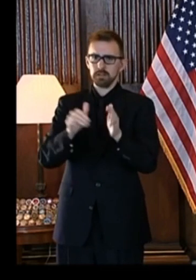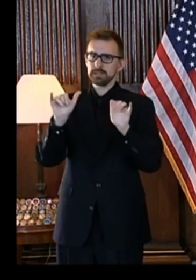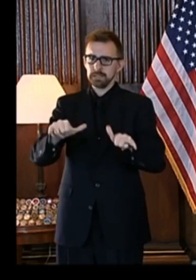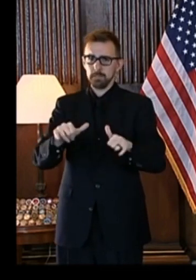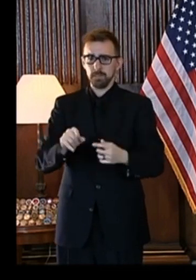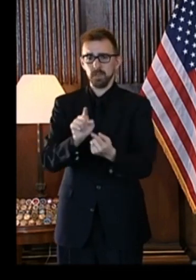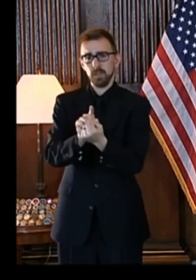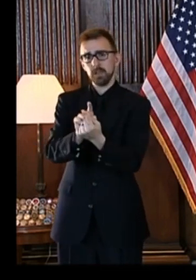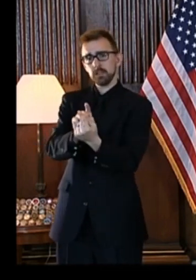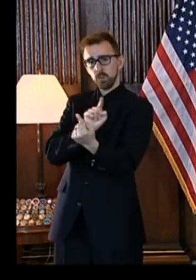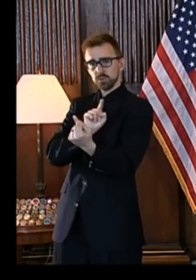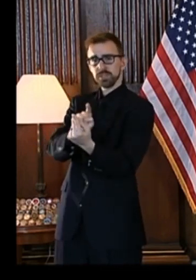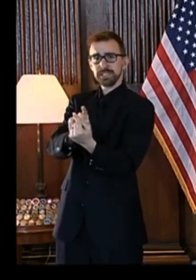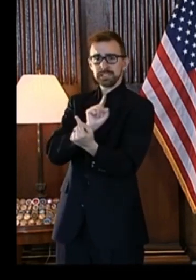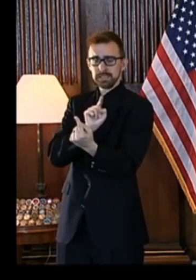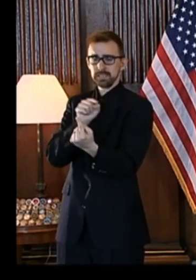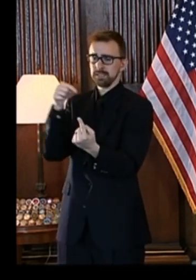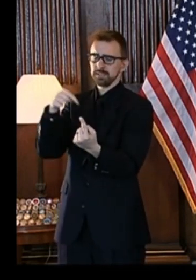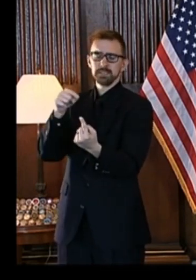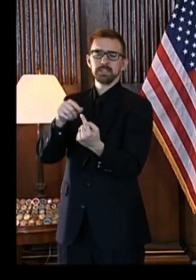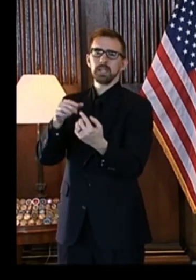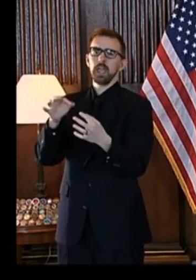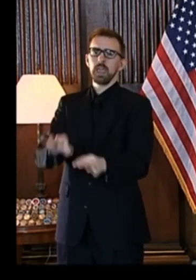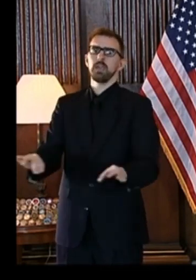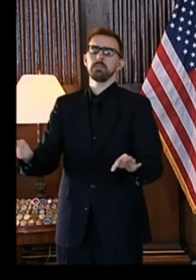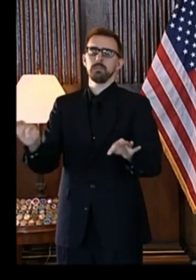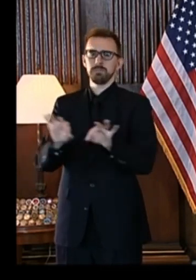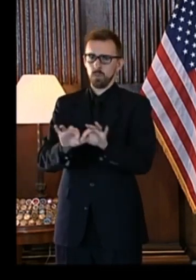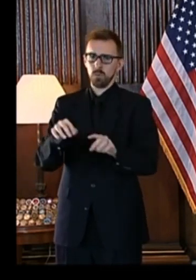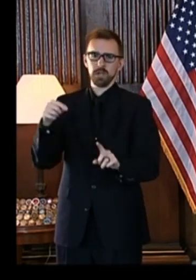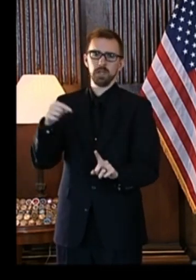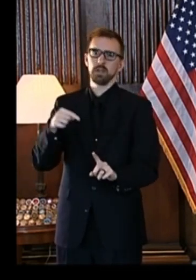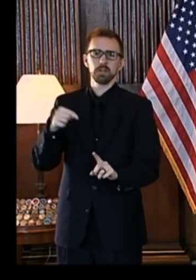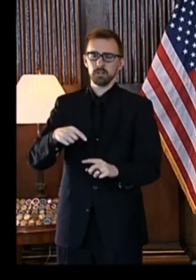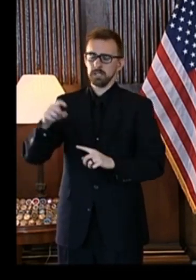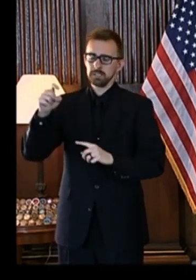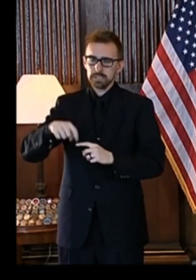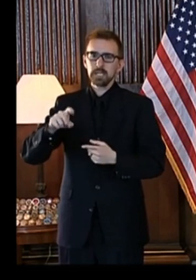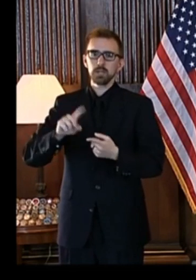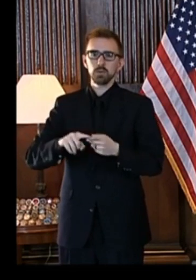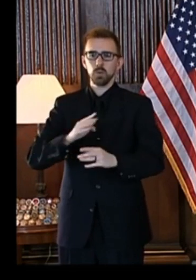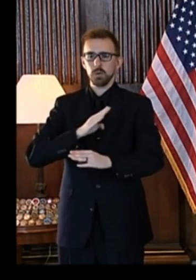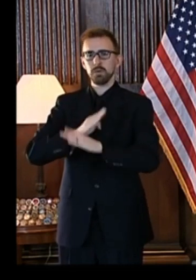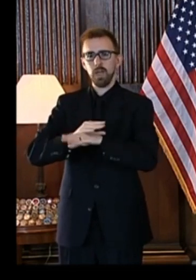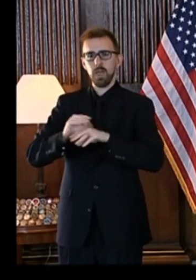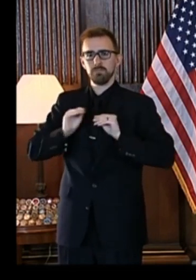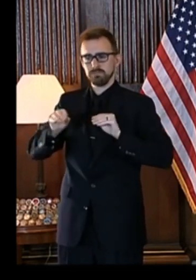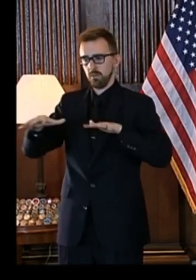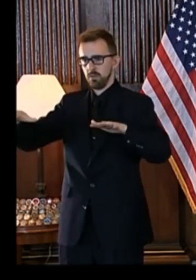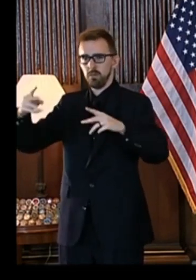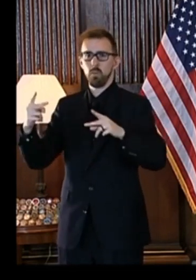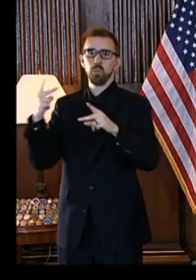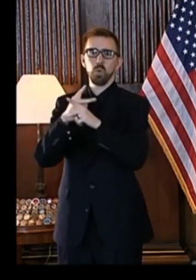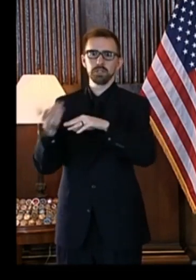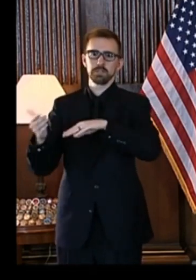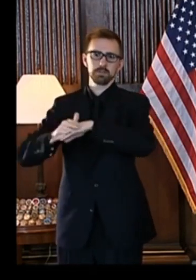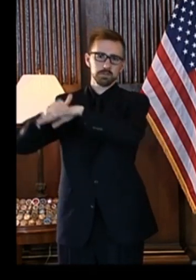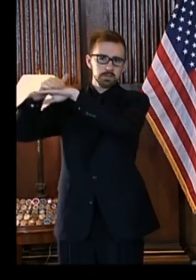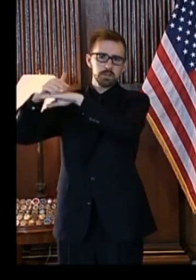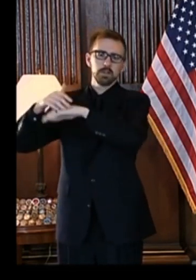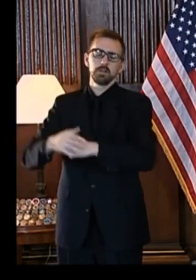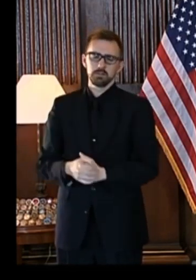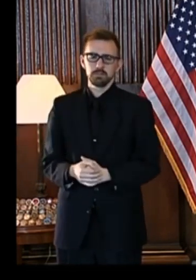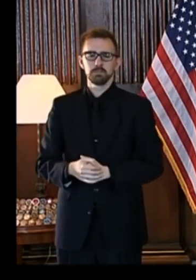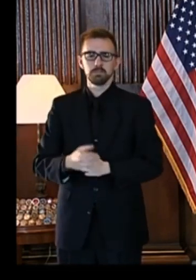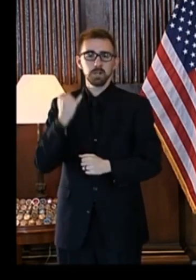Social distancing is the most important step you can take to stop the spread of COVID-19. Whether you